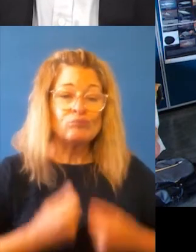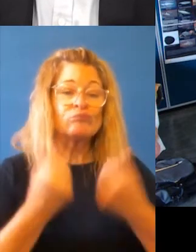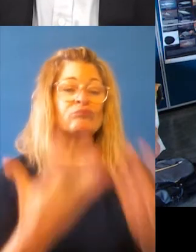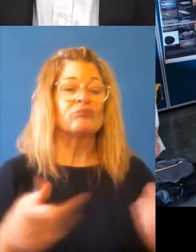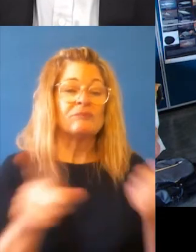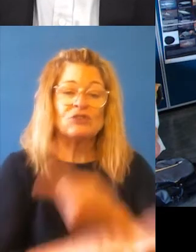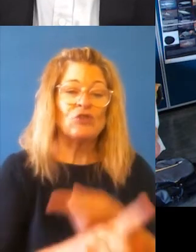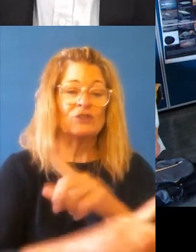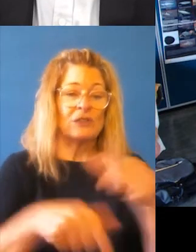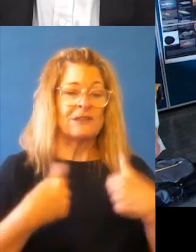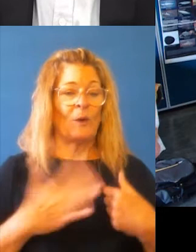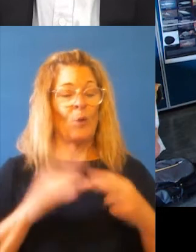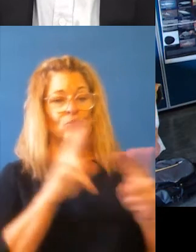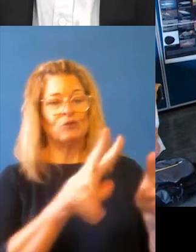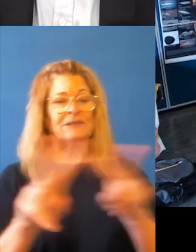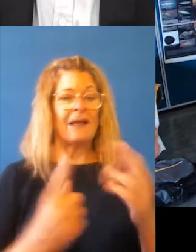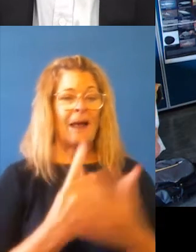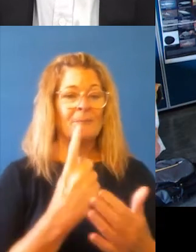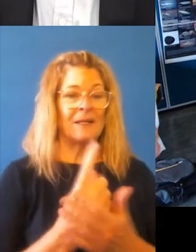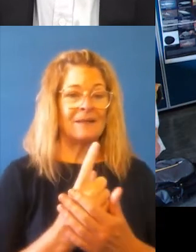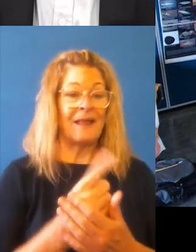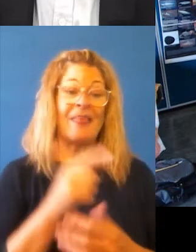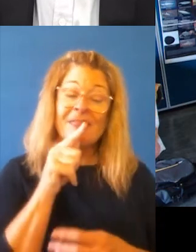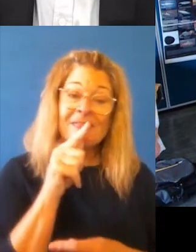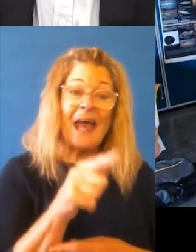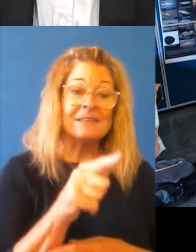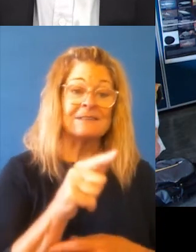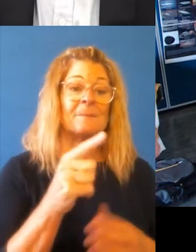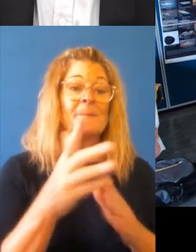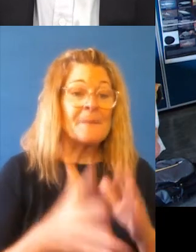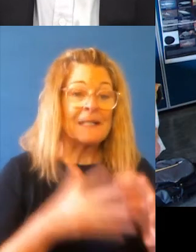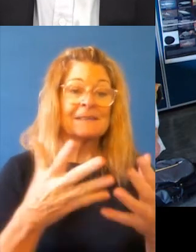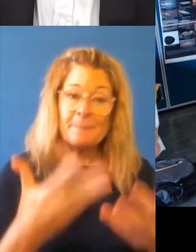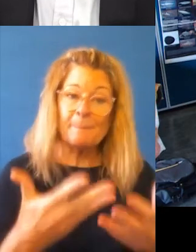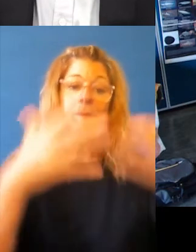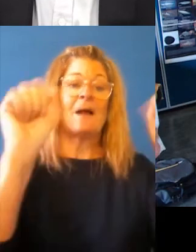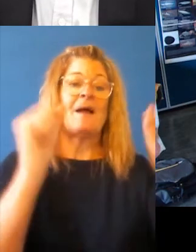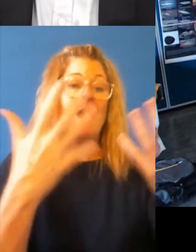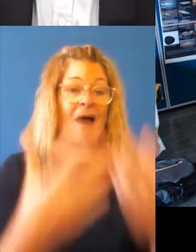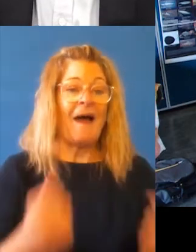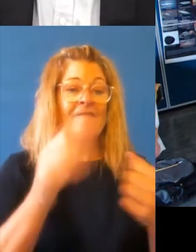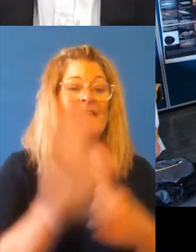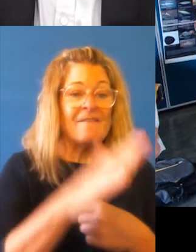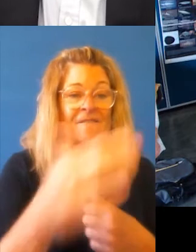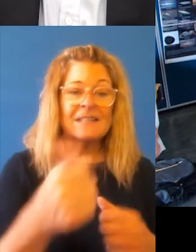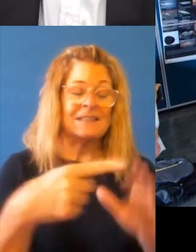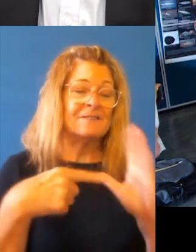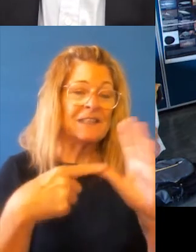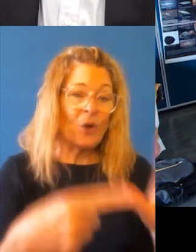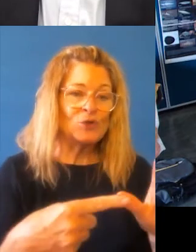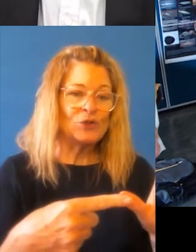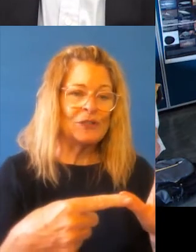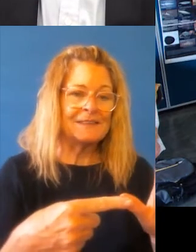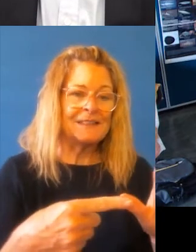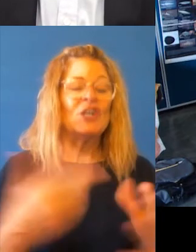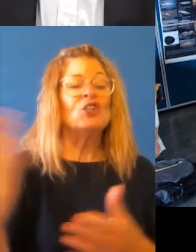to see, we see effective solutions emerge with shared responsibility and